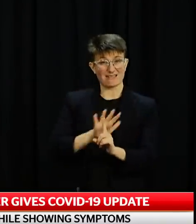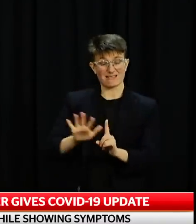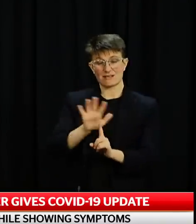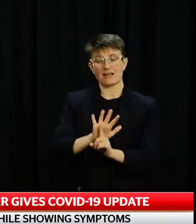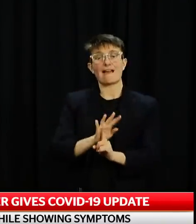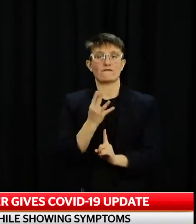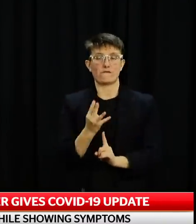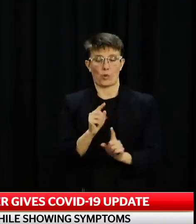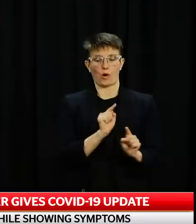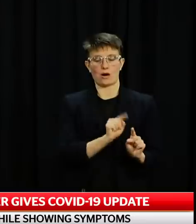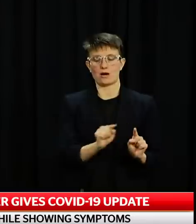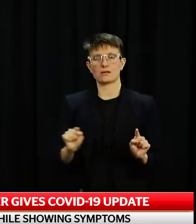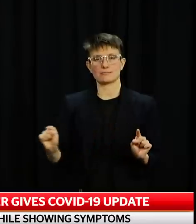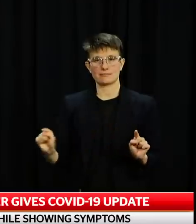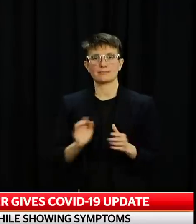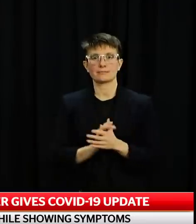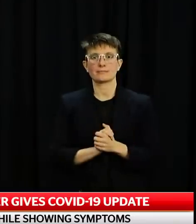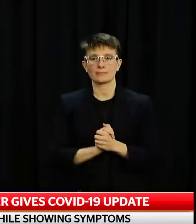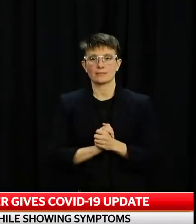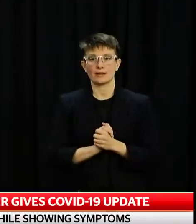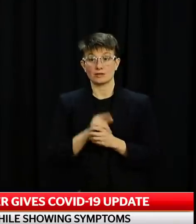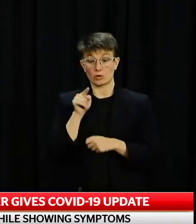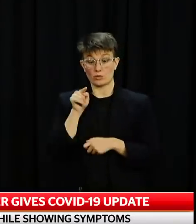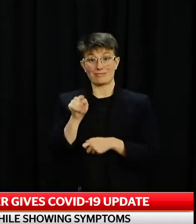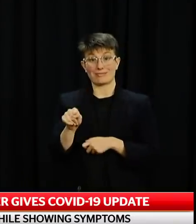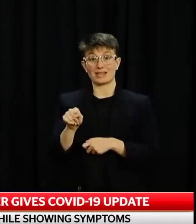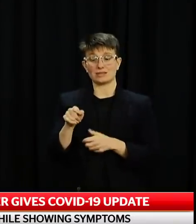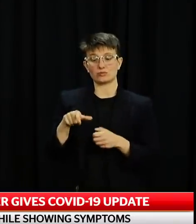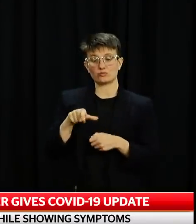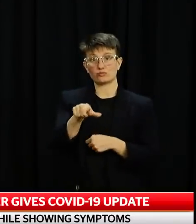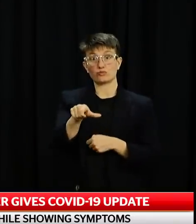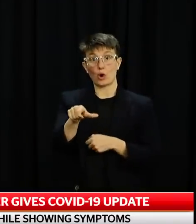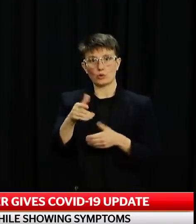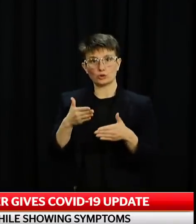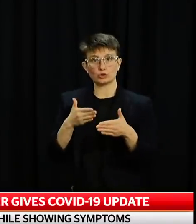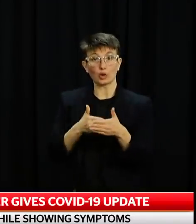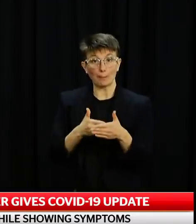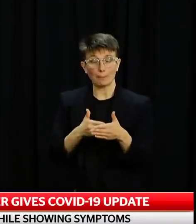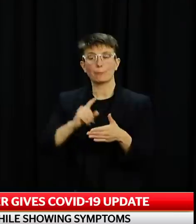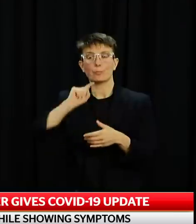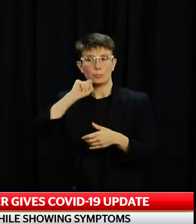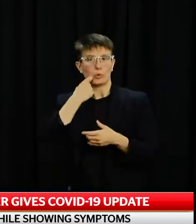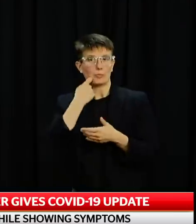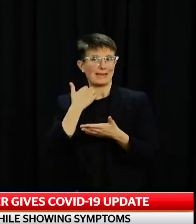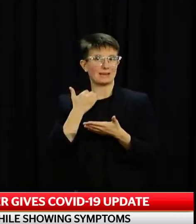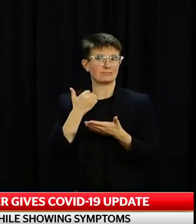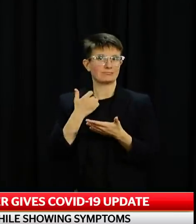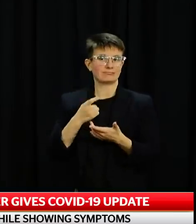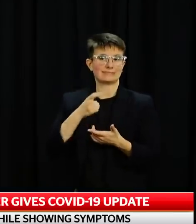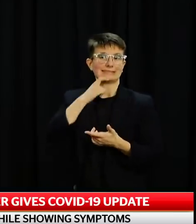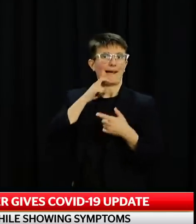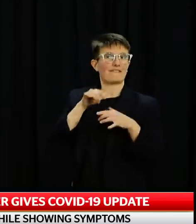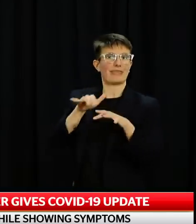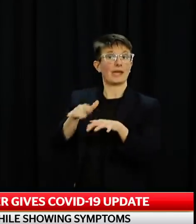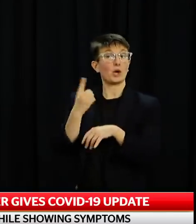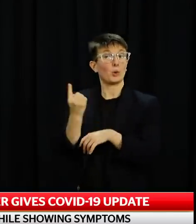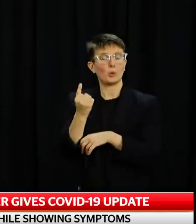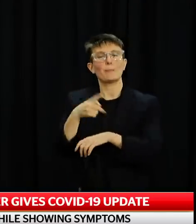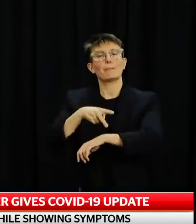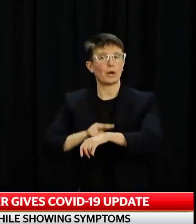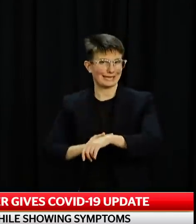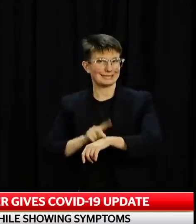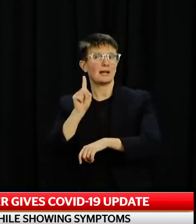be staffed by police, but we may engage support from partners, including the Defence Force, in due